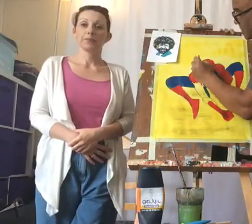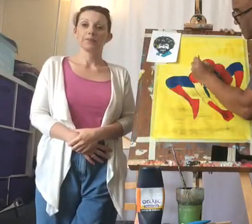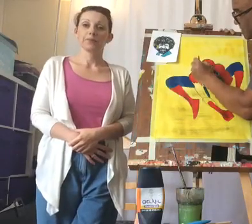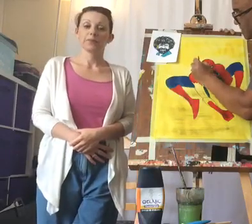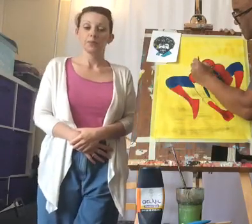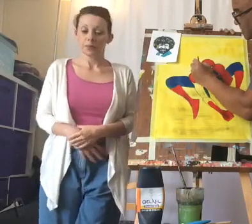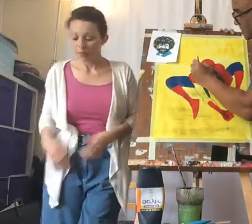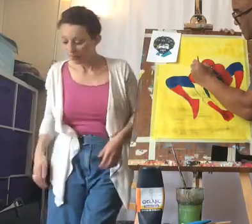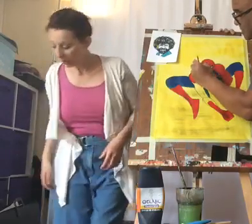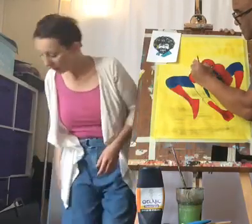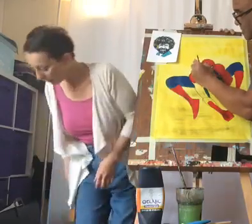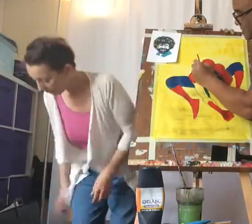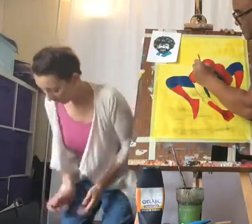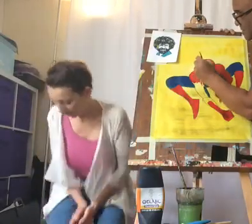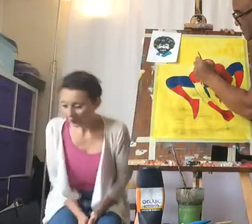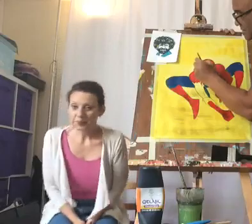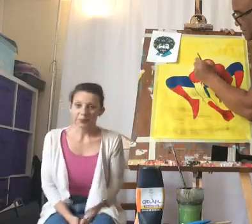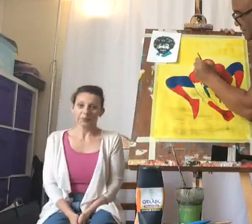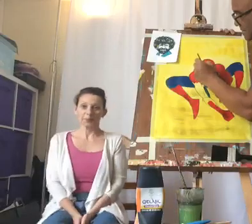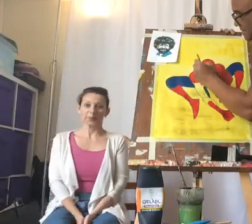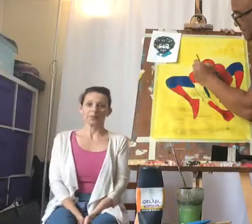from.